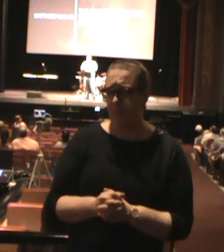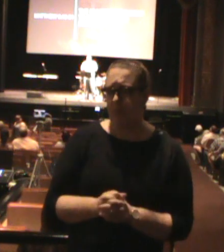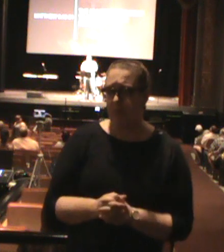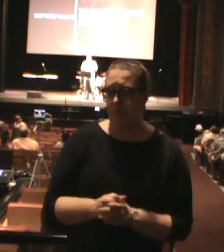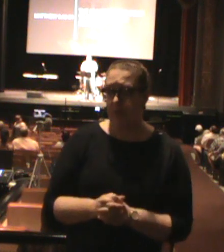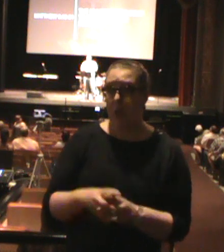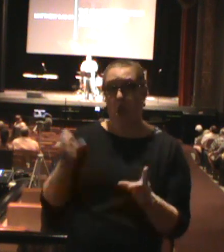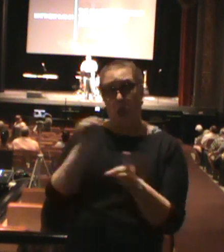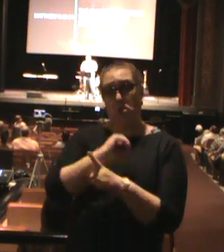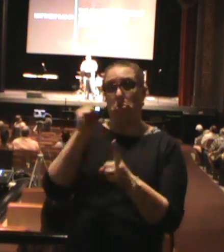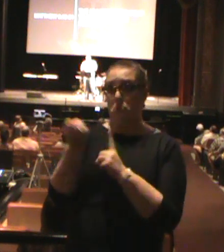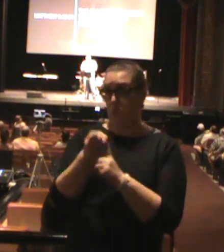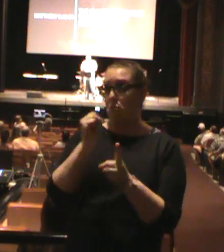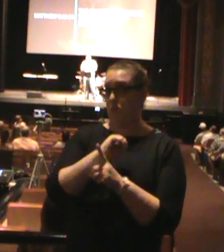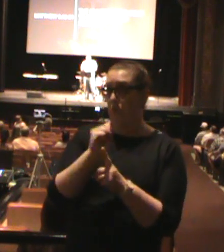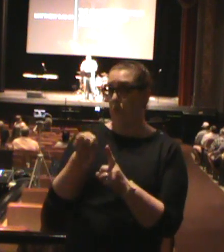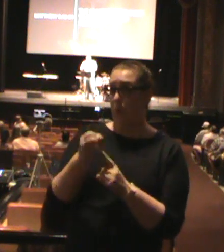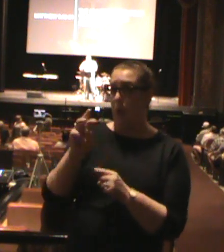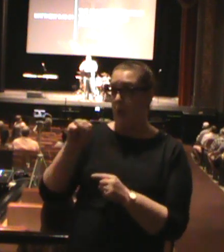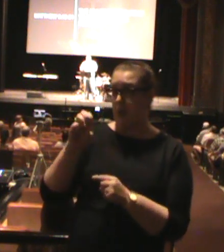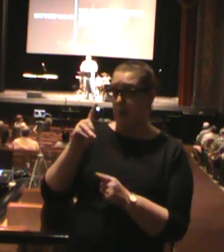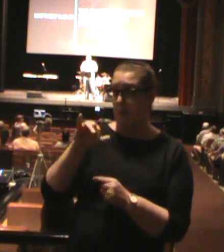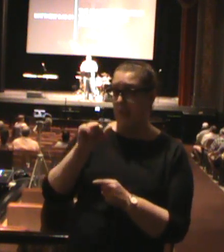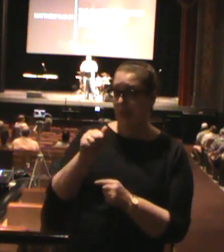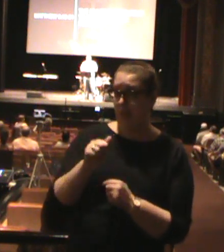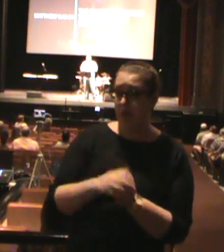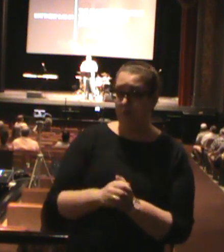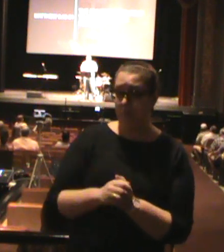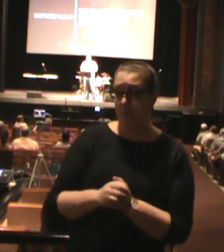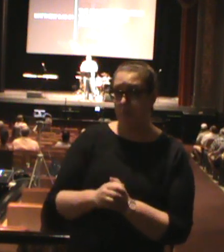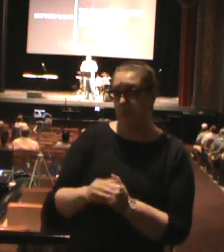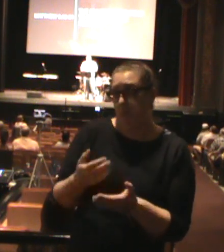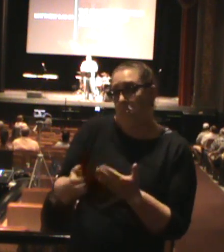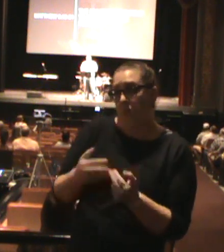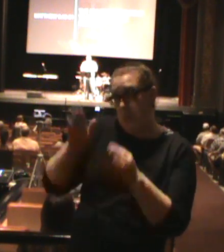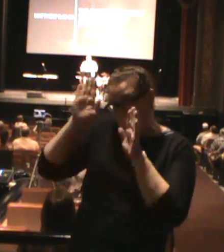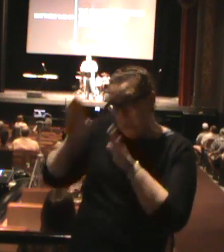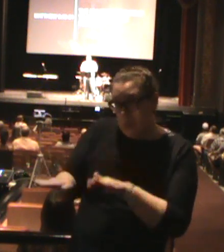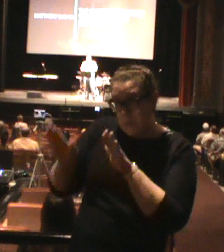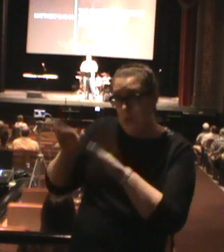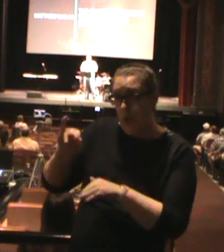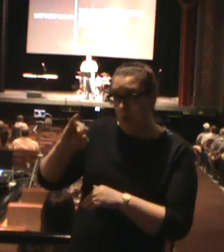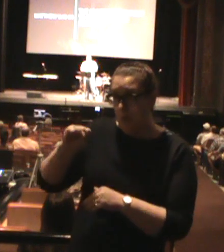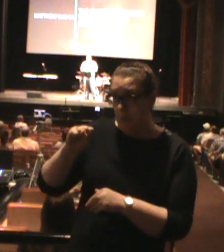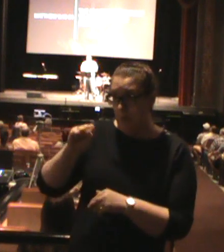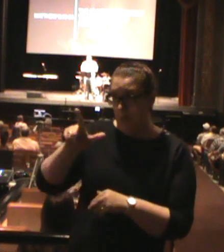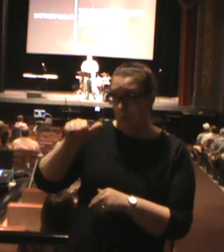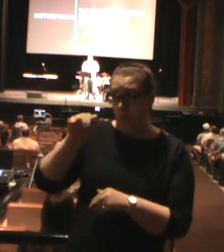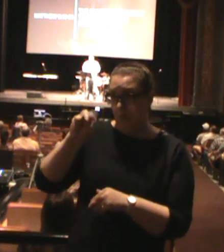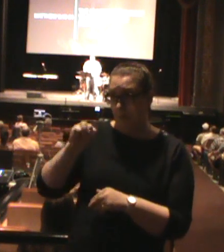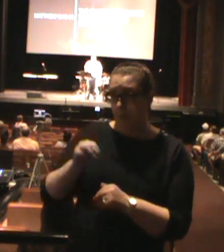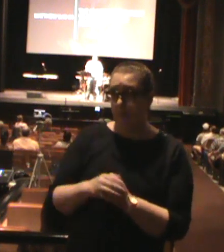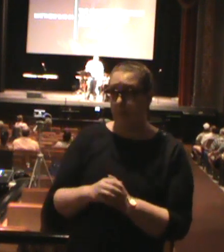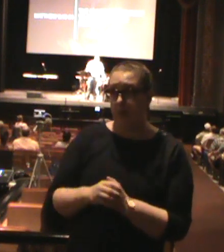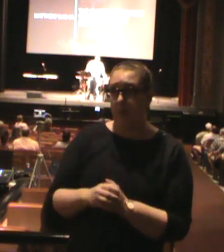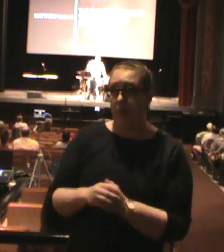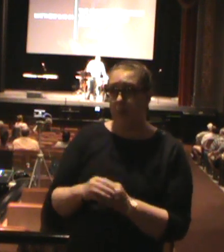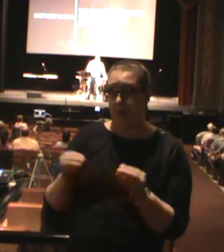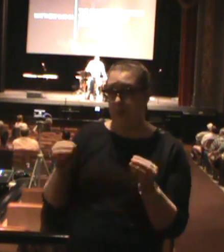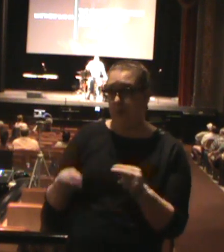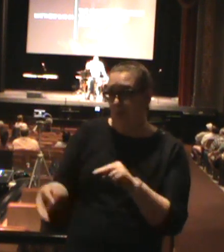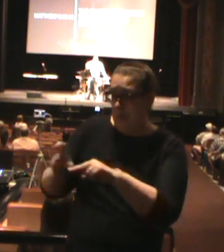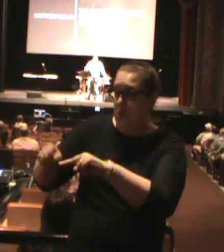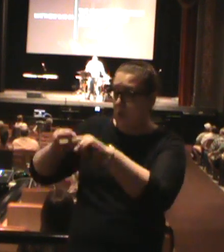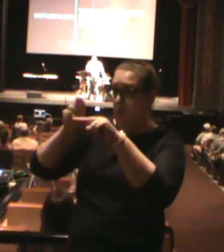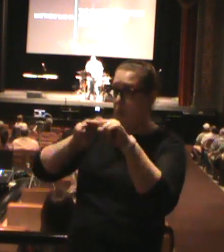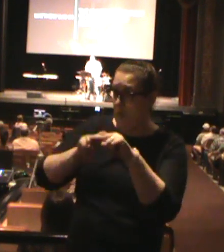Social media, that could be one. I was thinking some people would say Islam. Like the rise of the number of Muslims here.